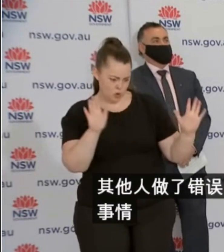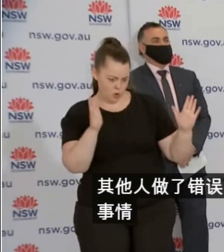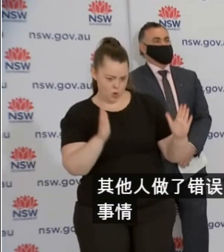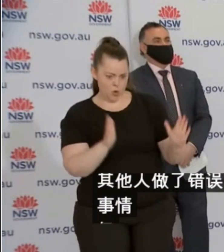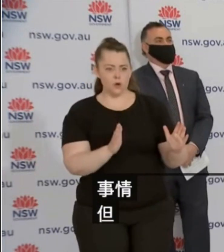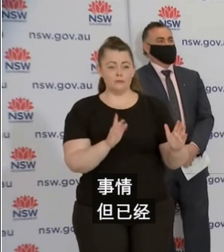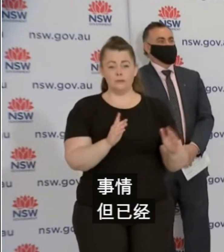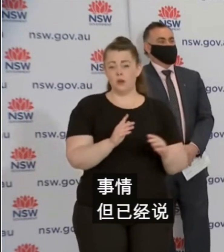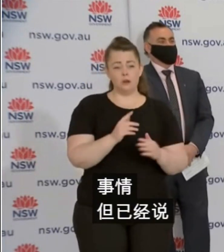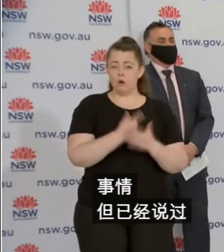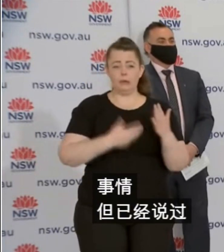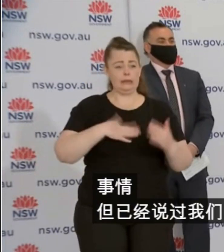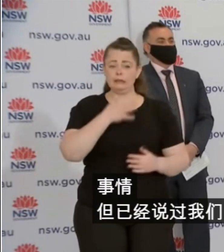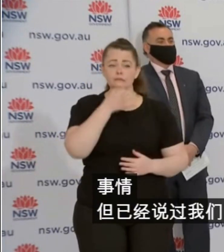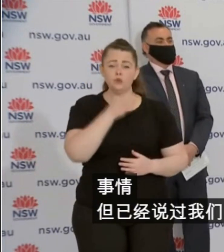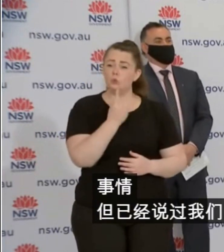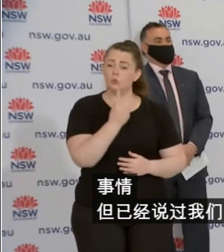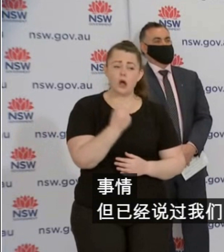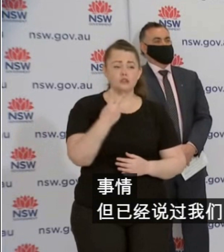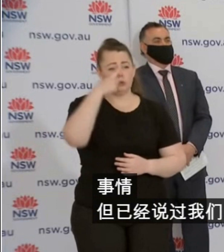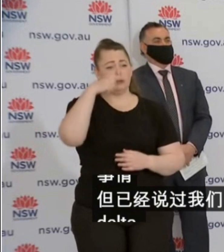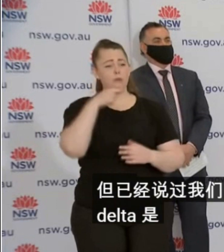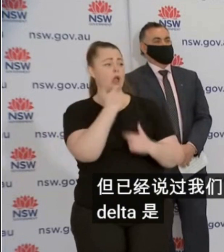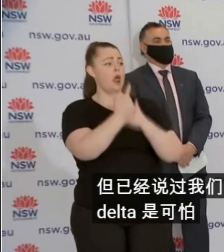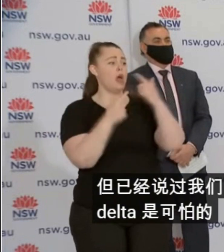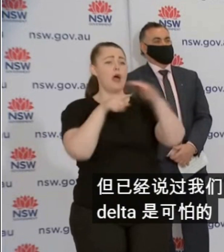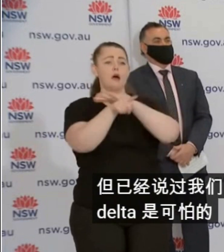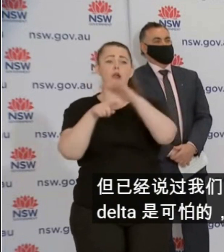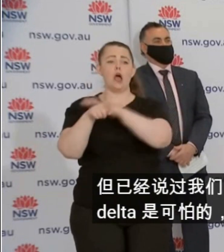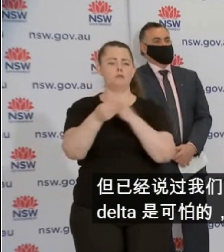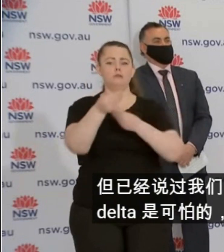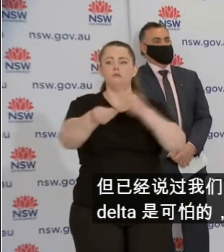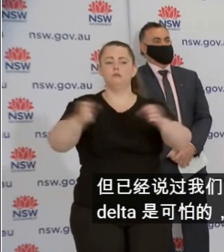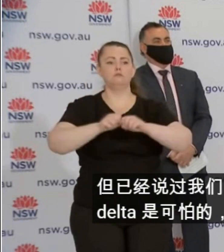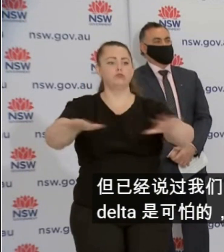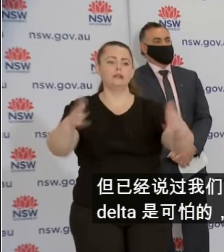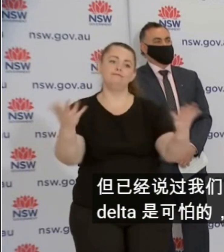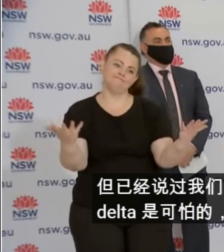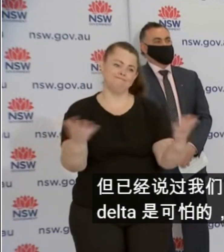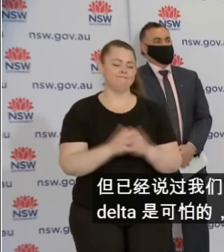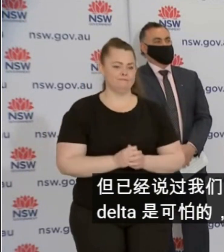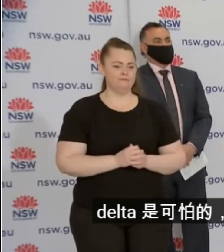thing. But having said that, we also know that Delta is horrible in terms of